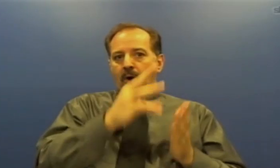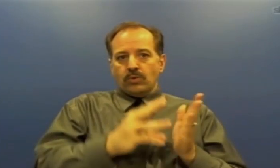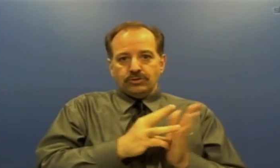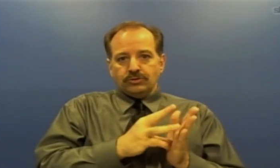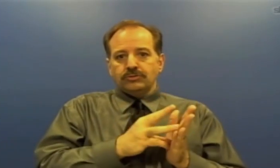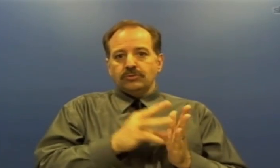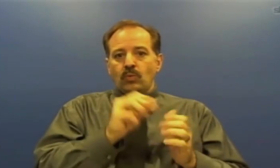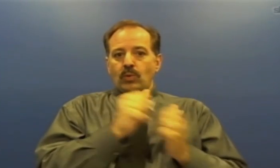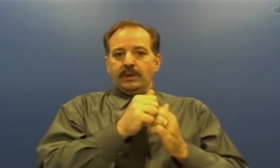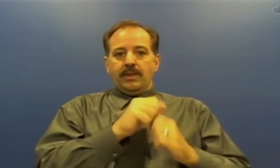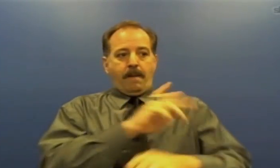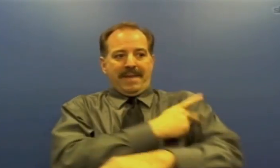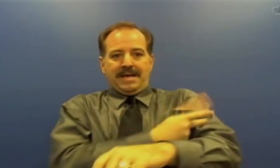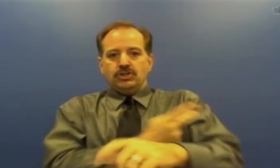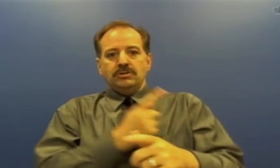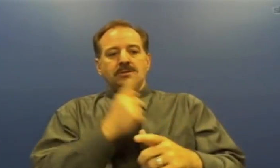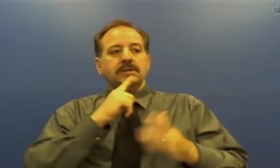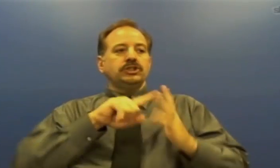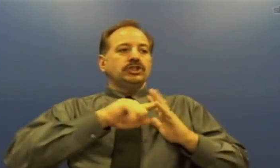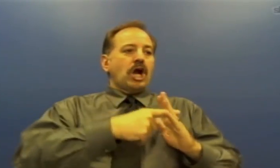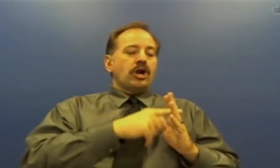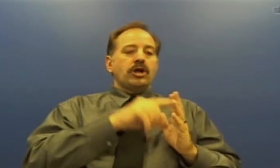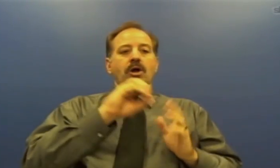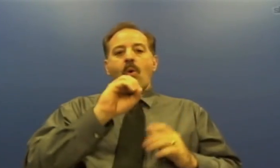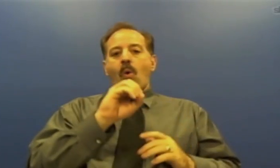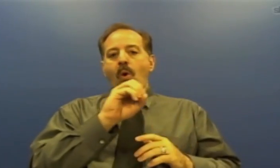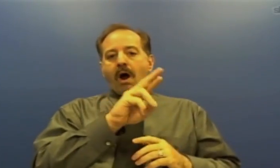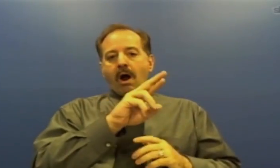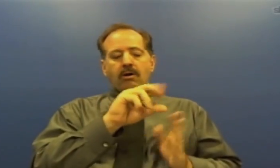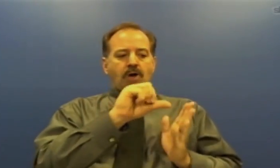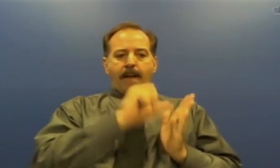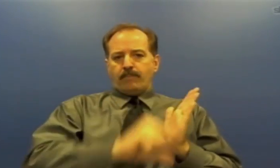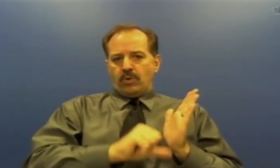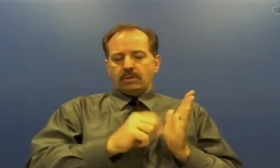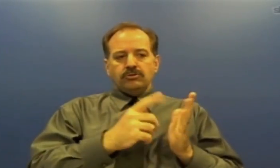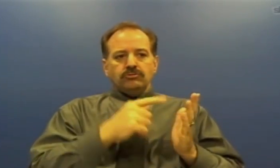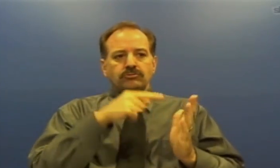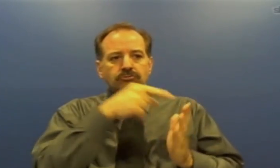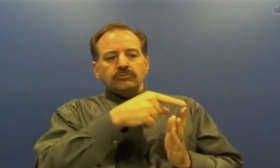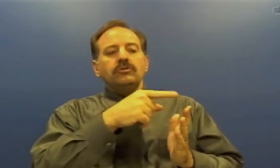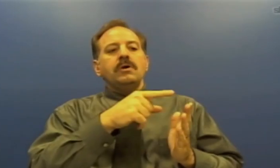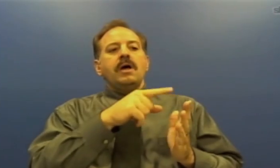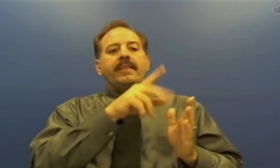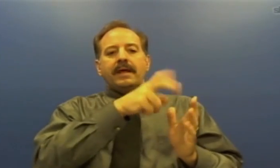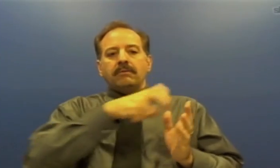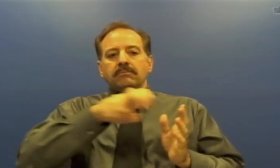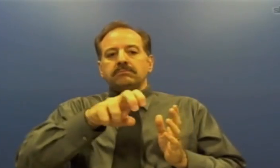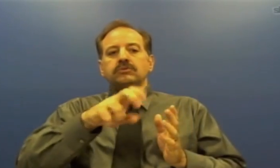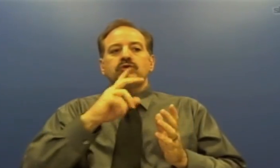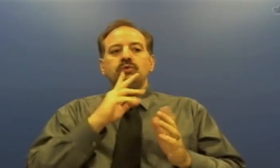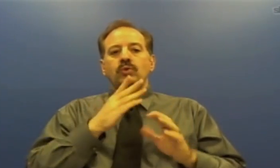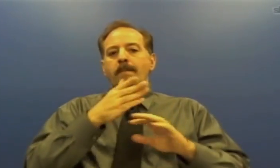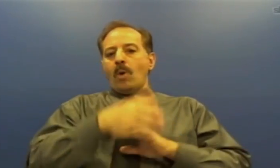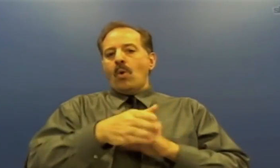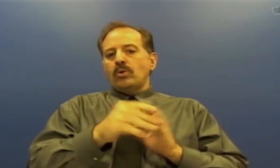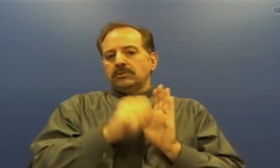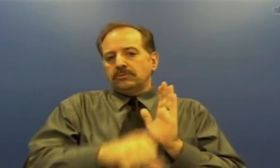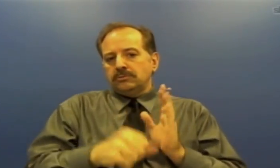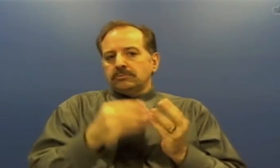and I'm working a 6-hour shift with a particular patient, maybe I've worked with them through the operating room while they've gone from